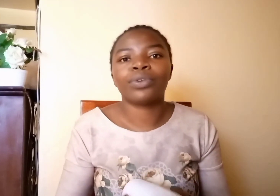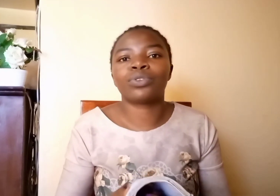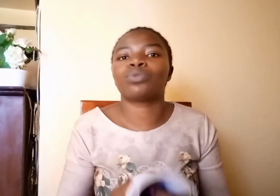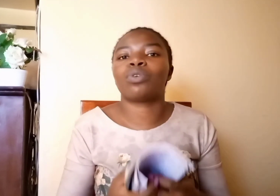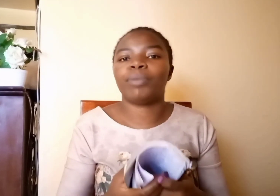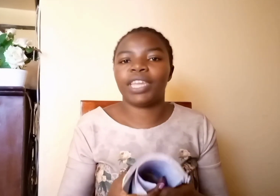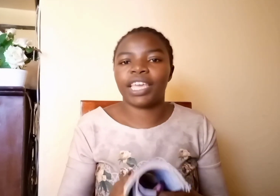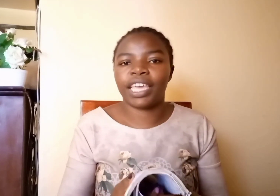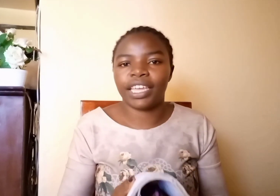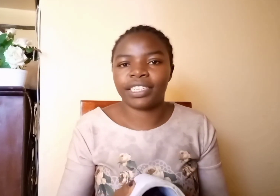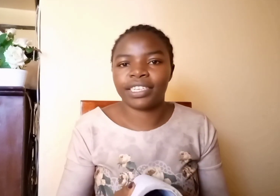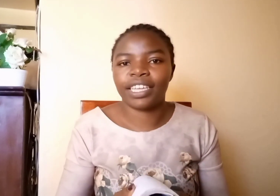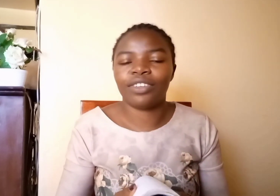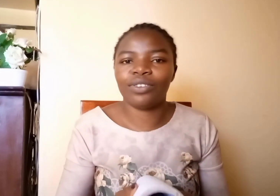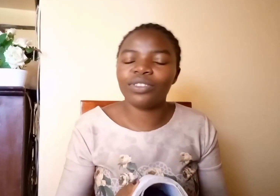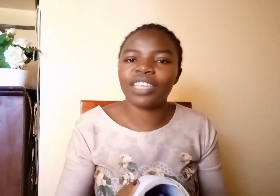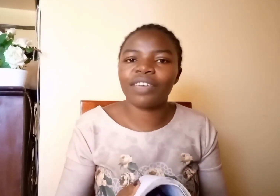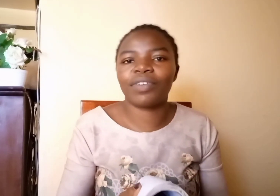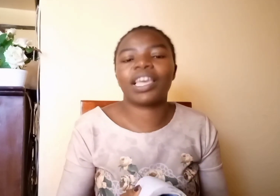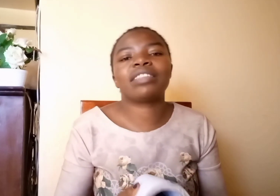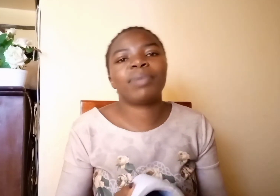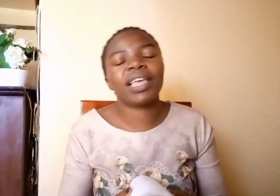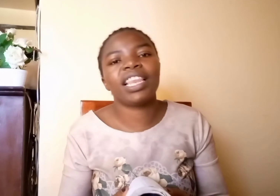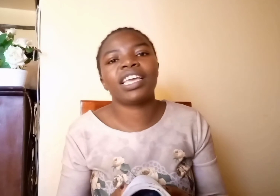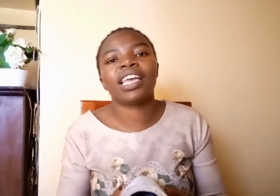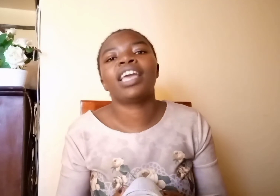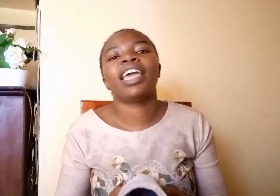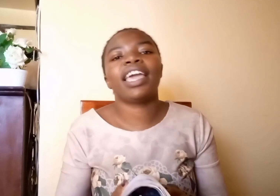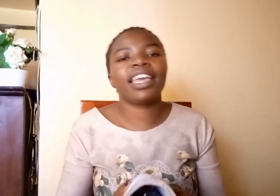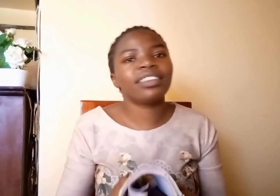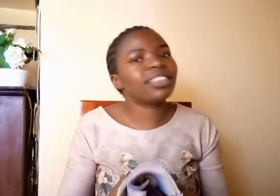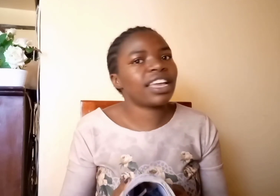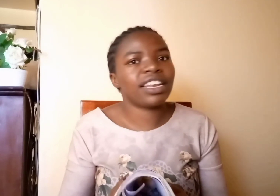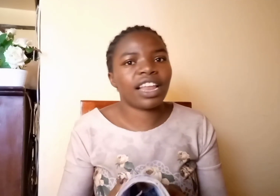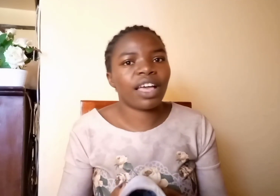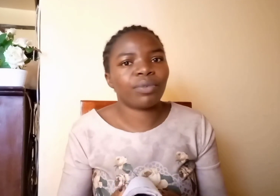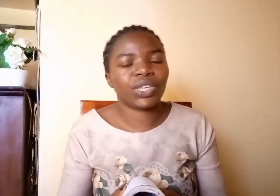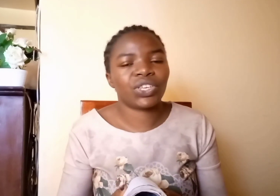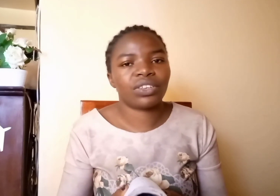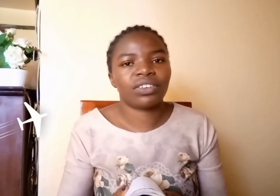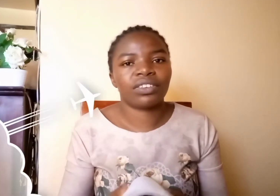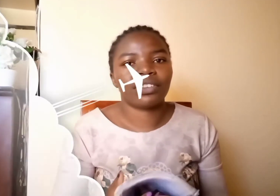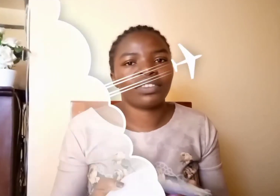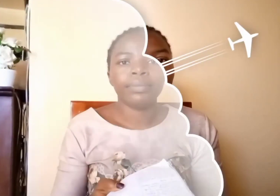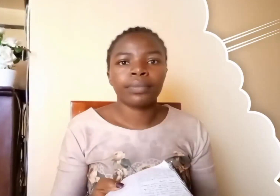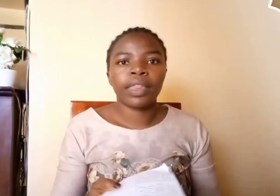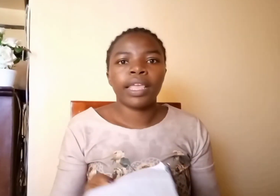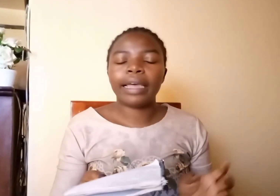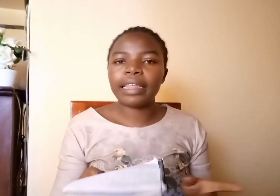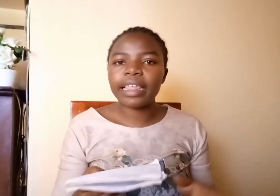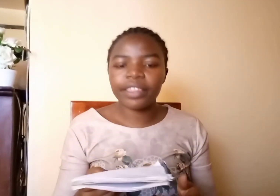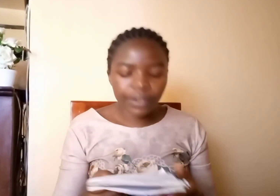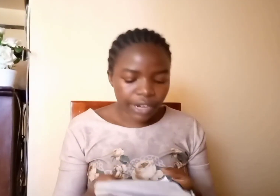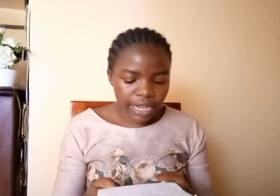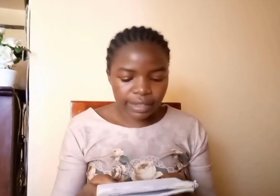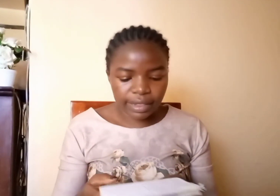to communicate using fingerspelling and sign language. Another theory is